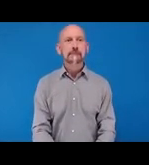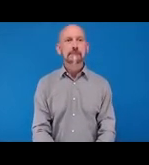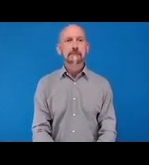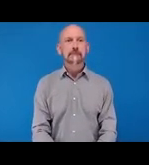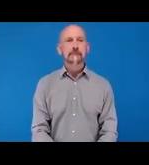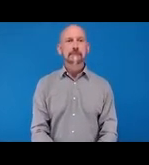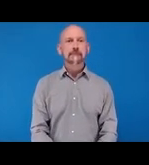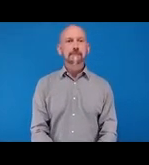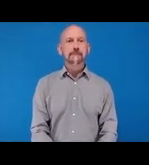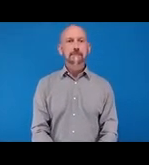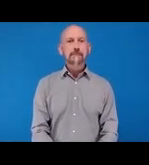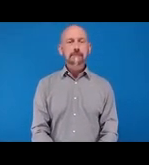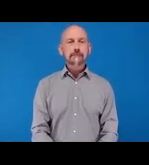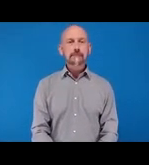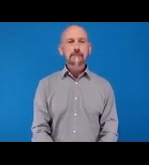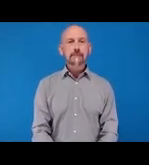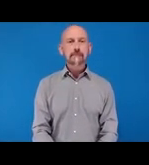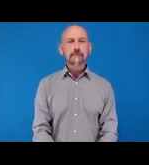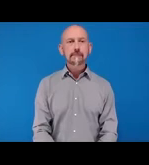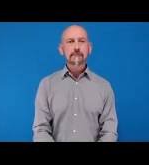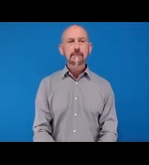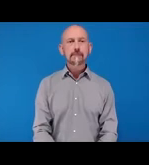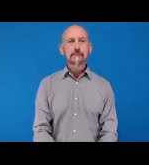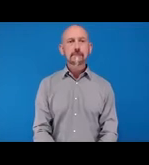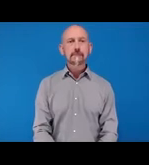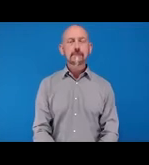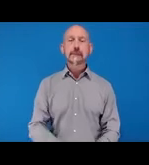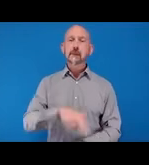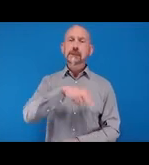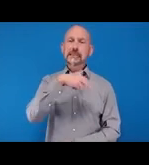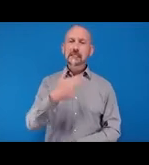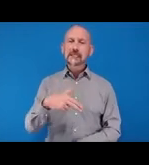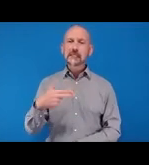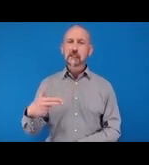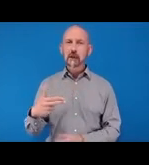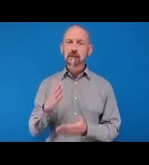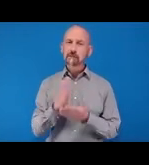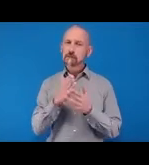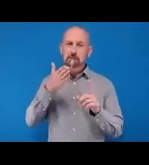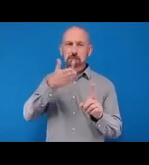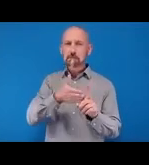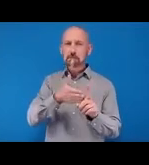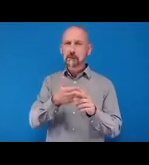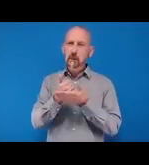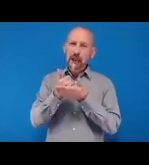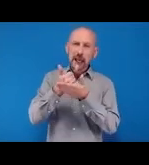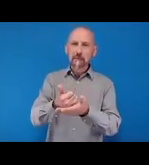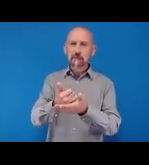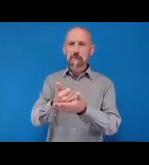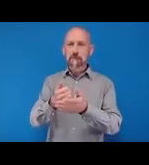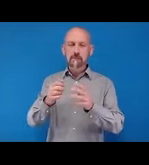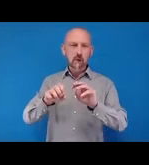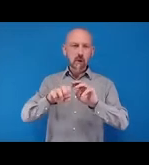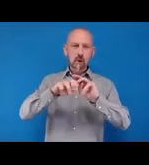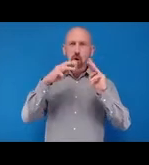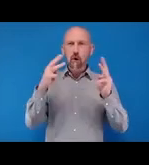Ladies and gentlemen, Indonesia would like to contribute to solving the healthcare on